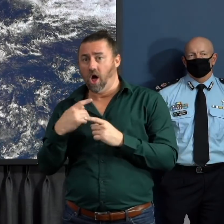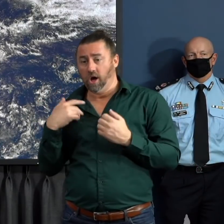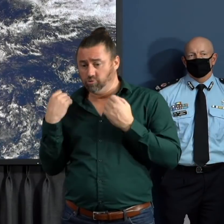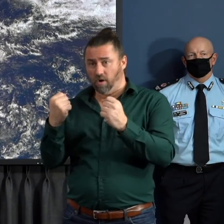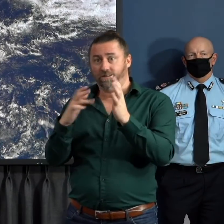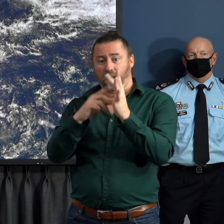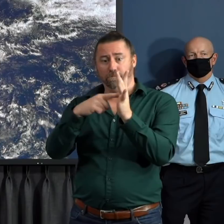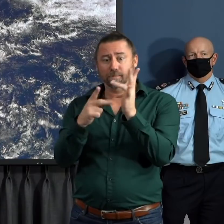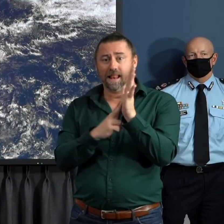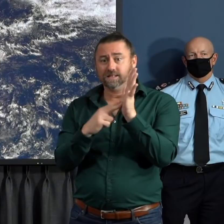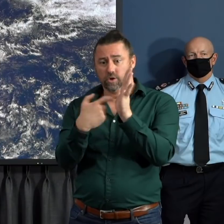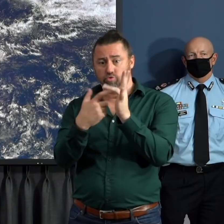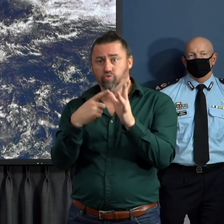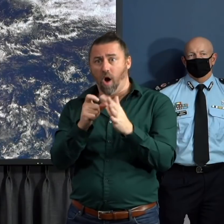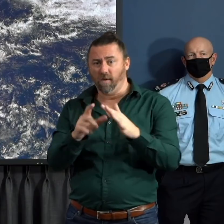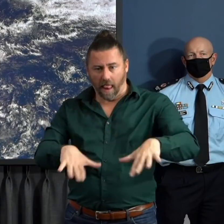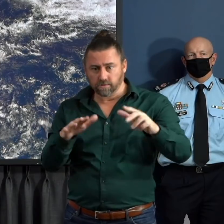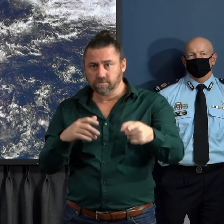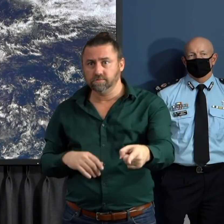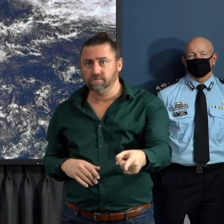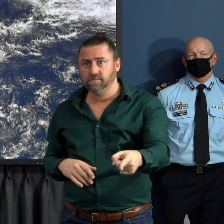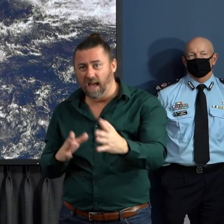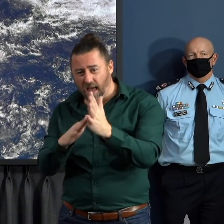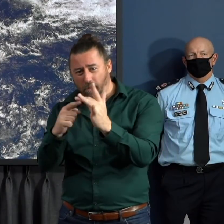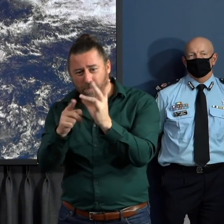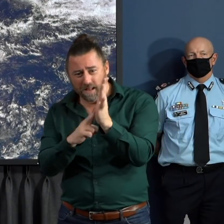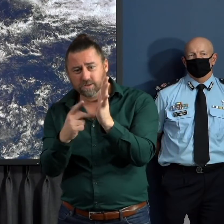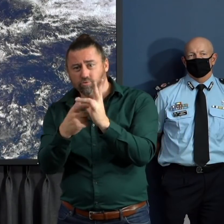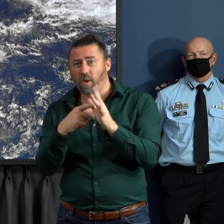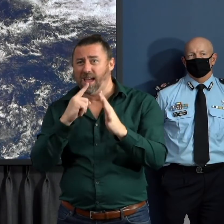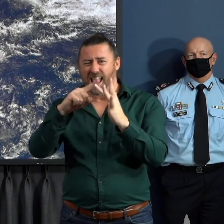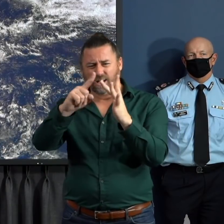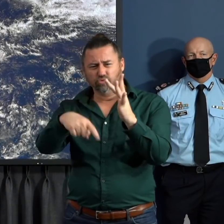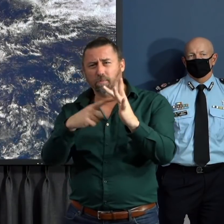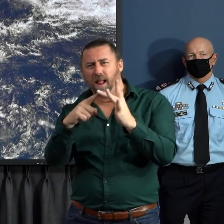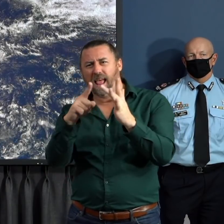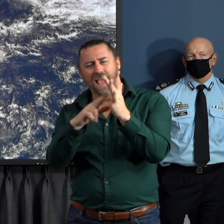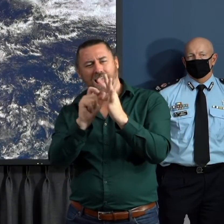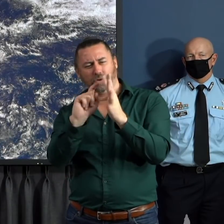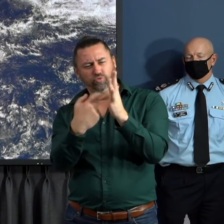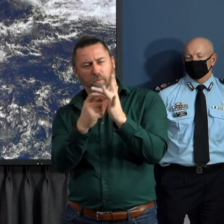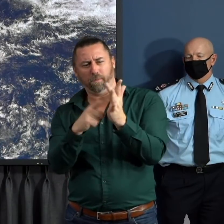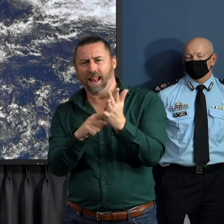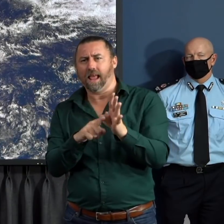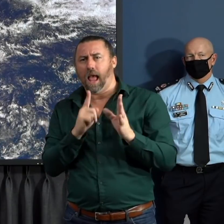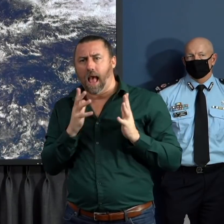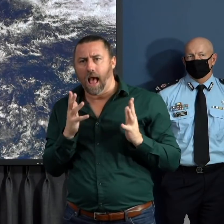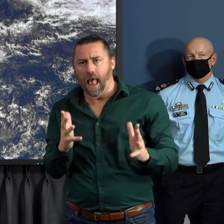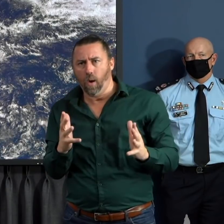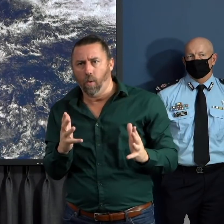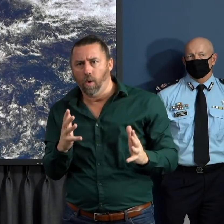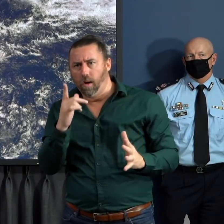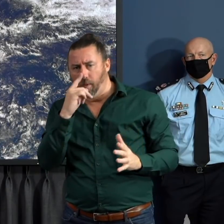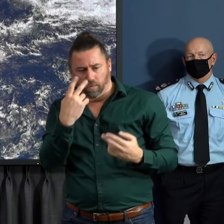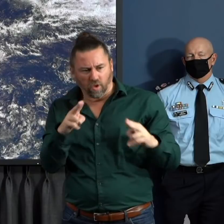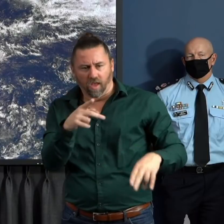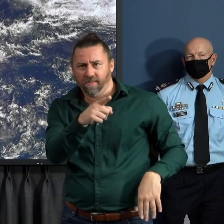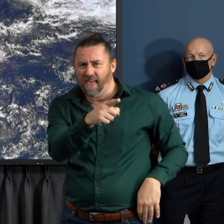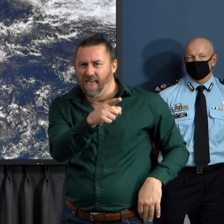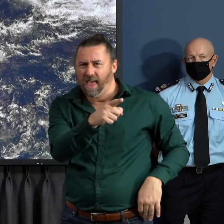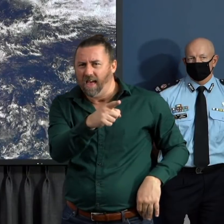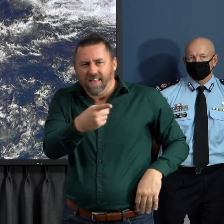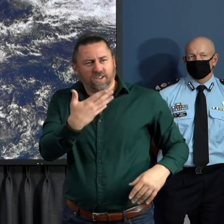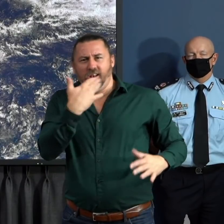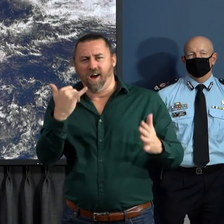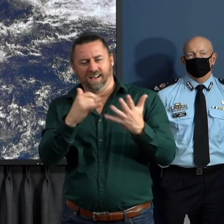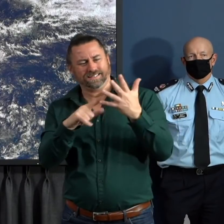Milton Road's underwater? How come there's people being killed in Indooroopilly, in a leafy suburb? How come we weren't warned to take our things, to